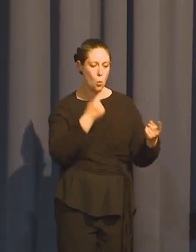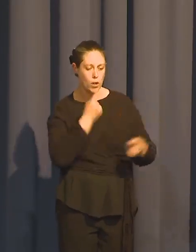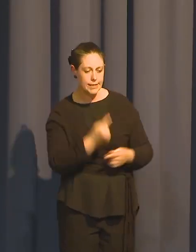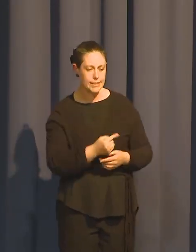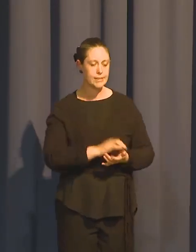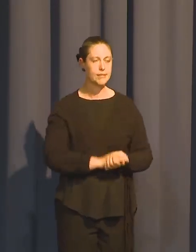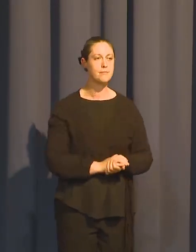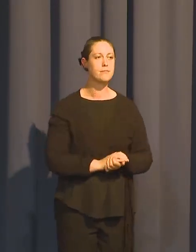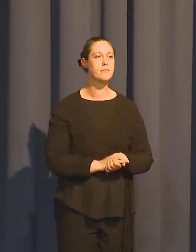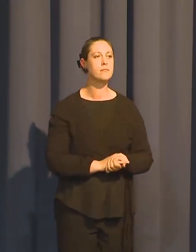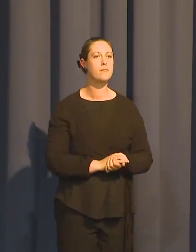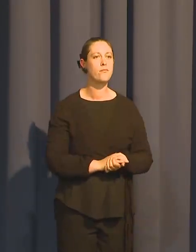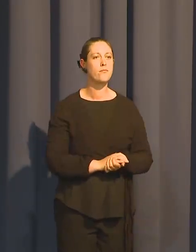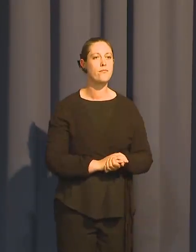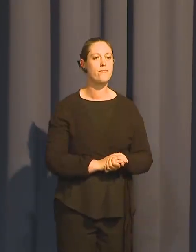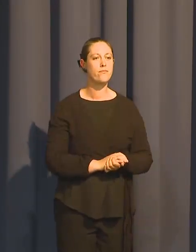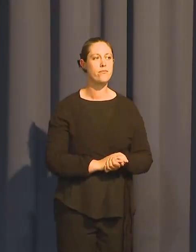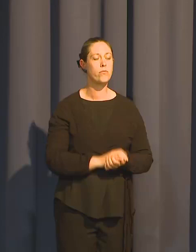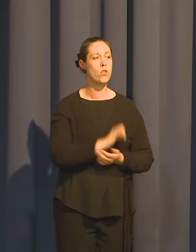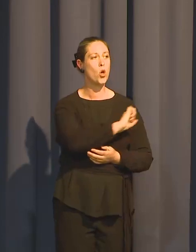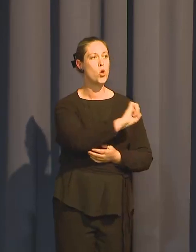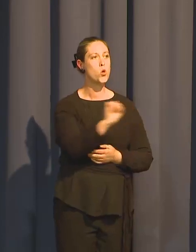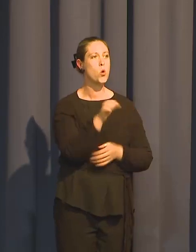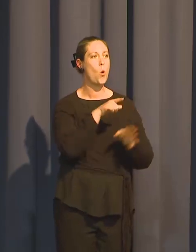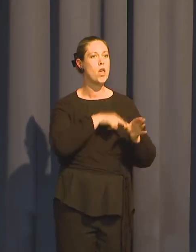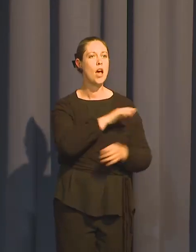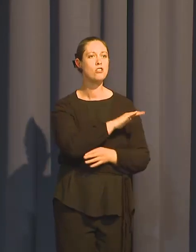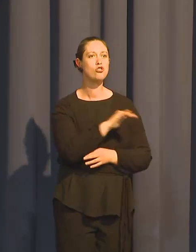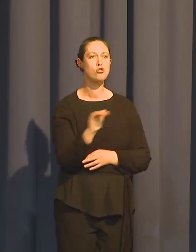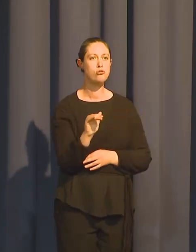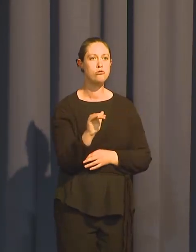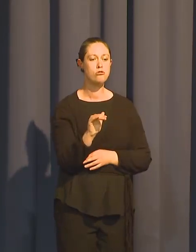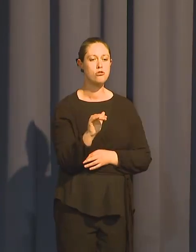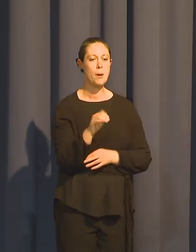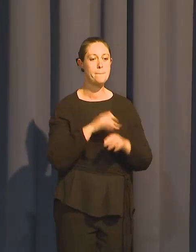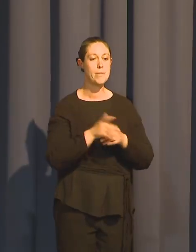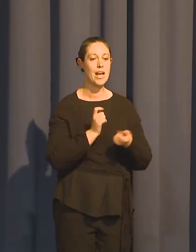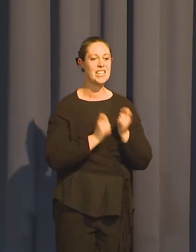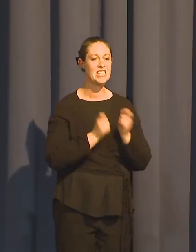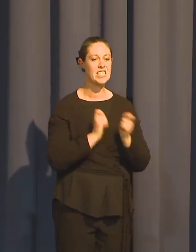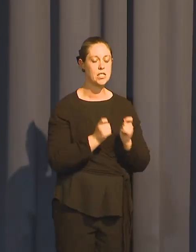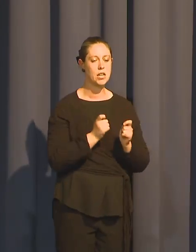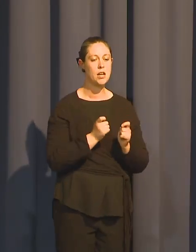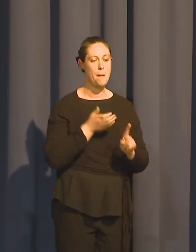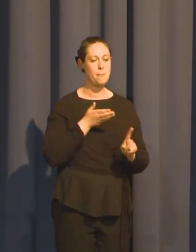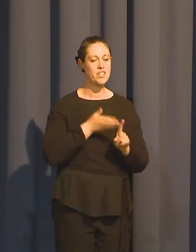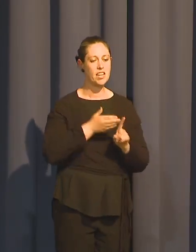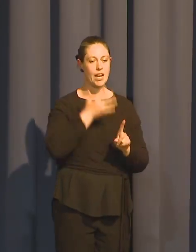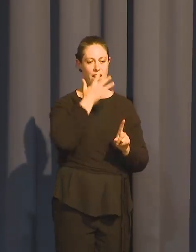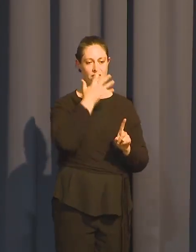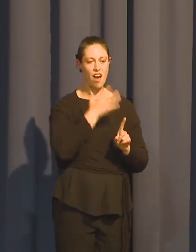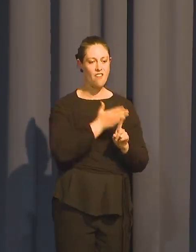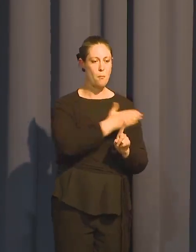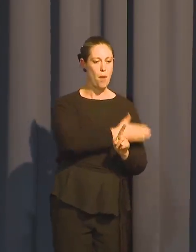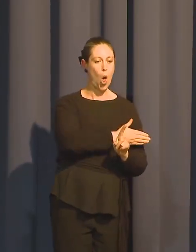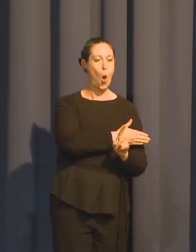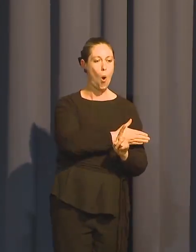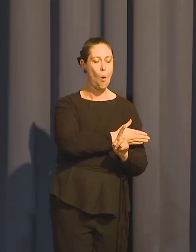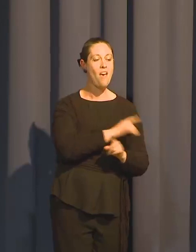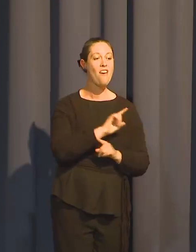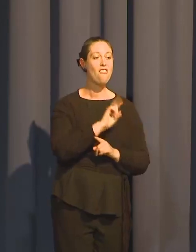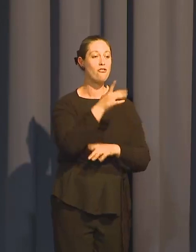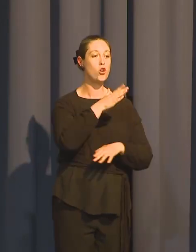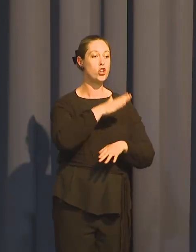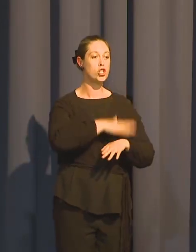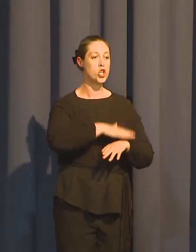The blood testing done among your young children, especially the ones aged under 5, is the first recent